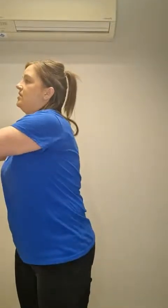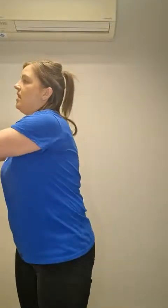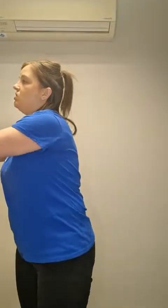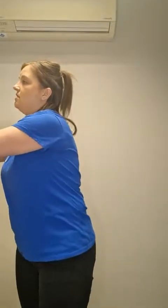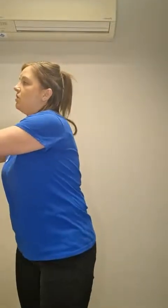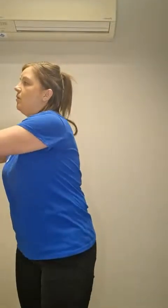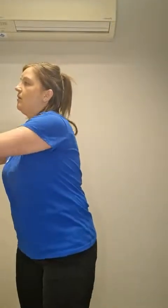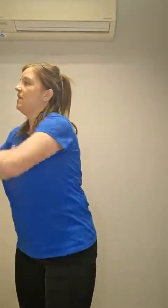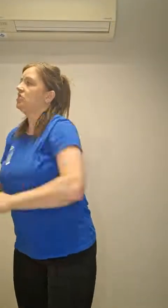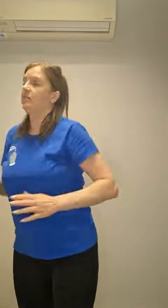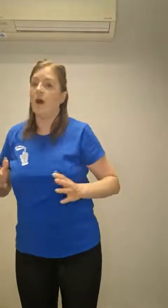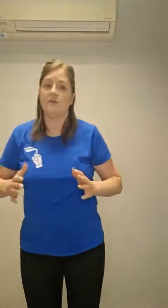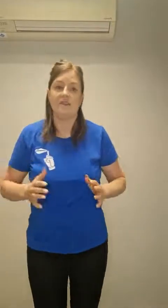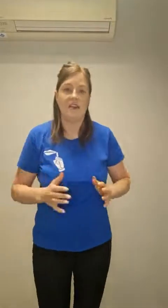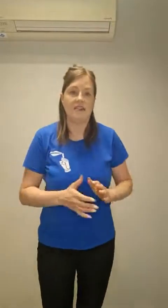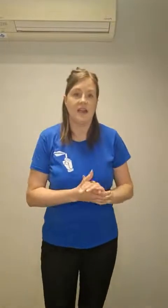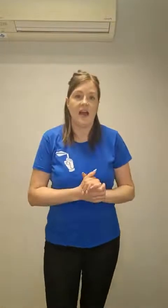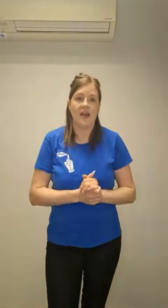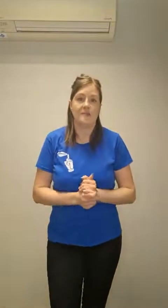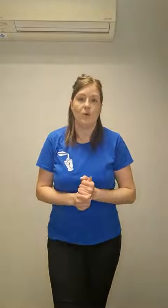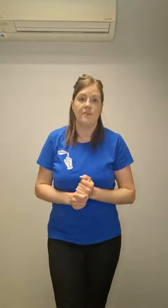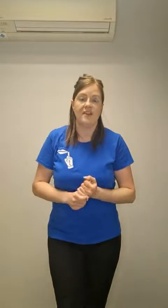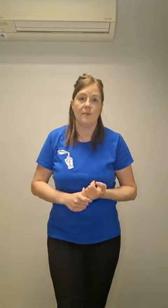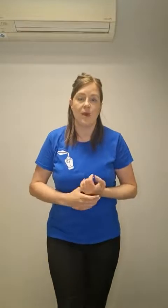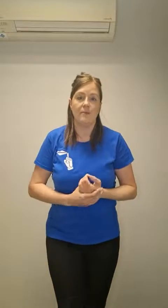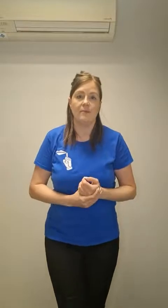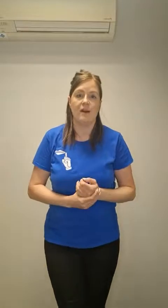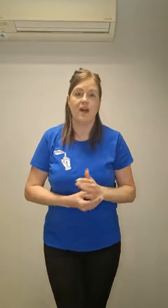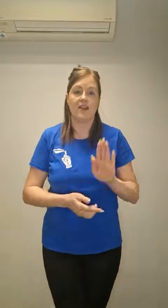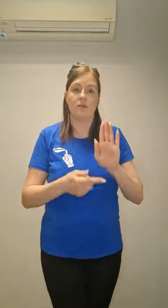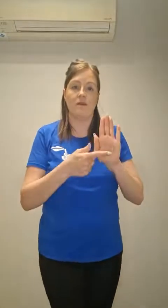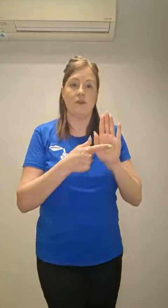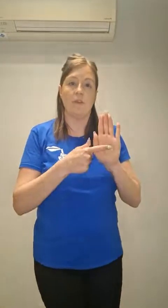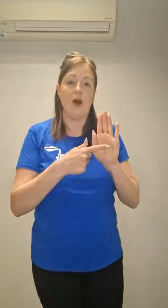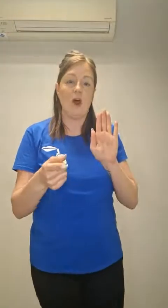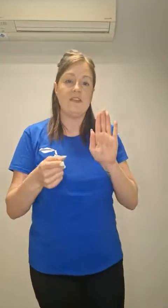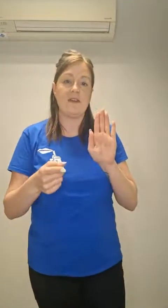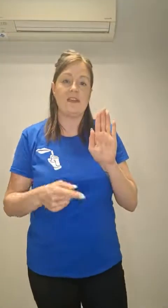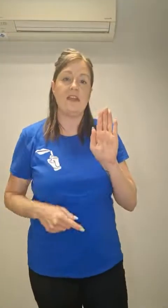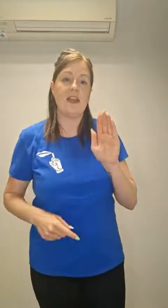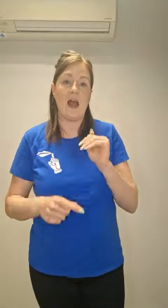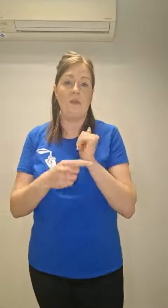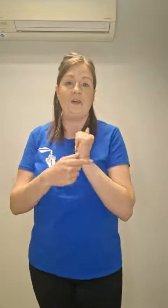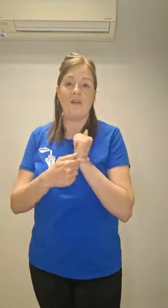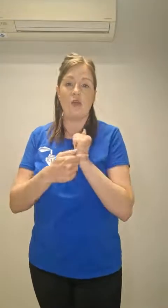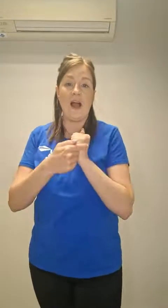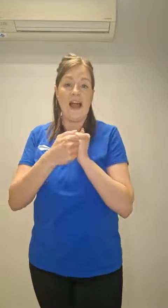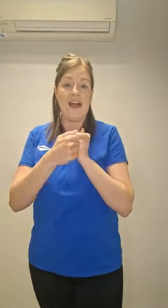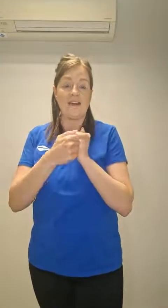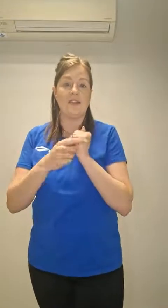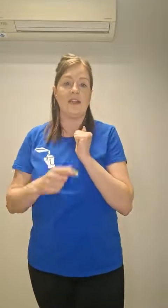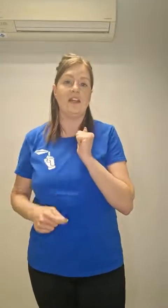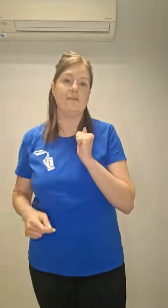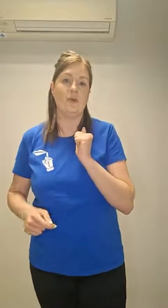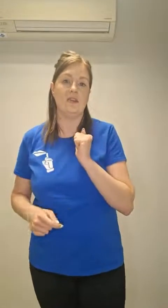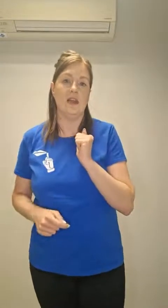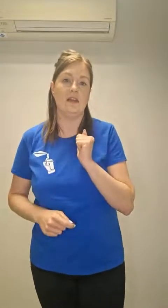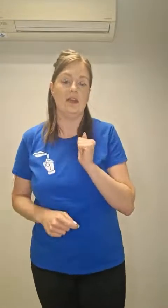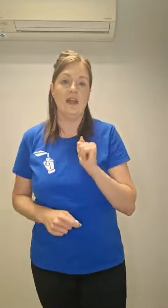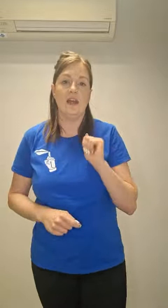Orientation is a combination of palms facing and hands pointing. What I mean by that is wherever your palm is facing and wherever your hand is pointing. I'll get